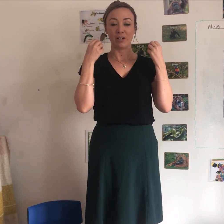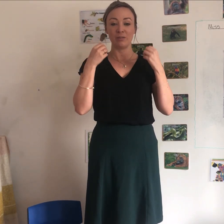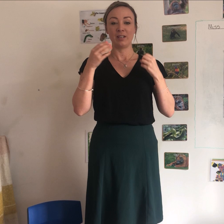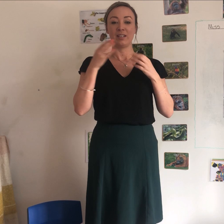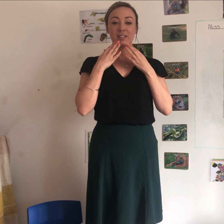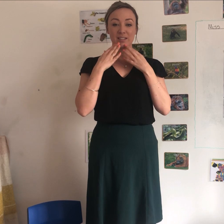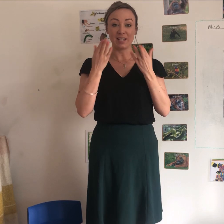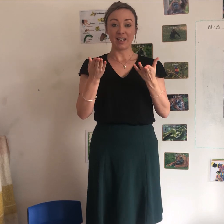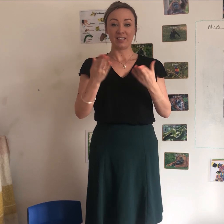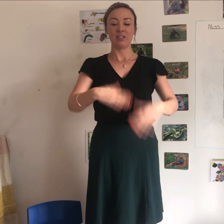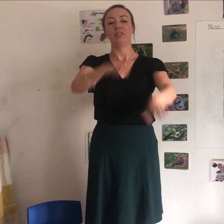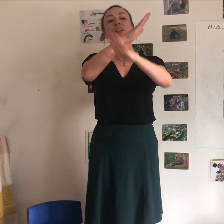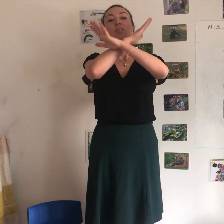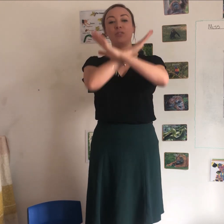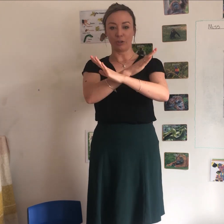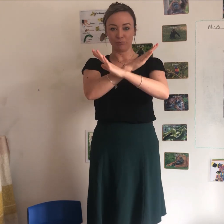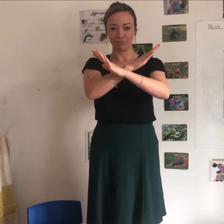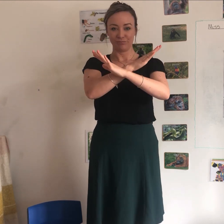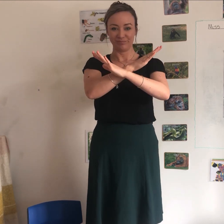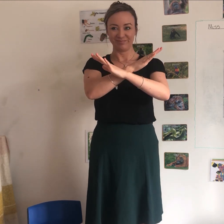Achi-Cheri said no.